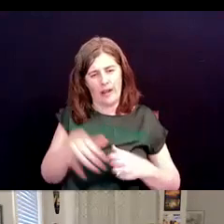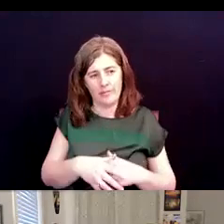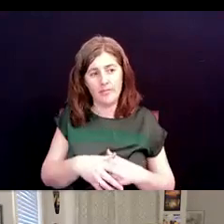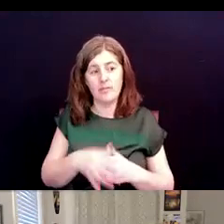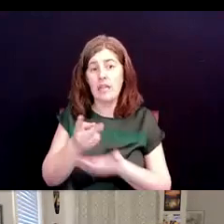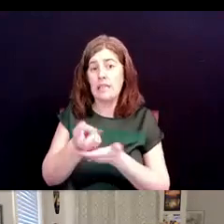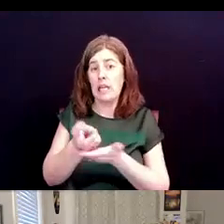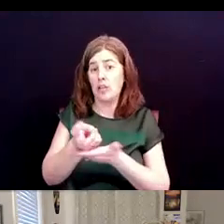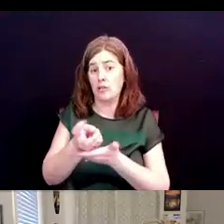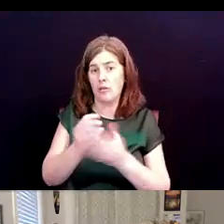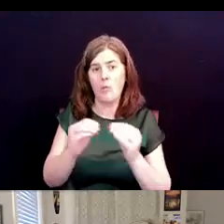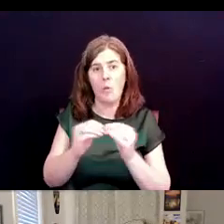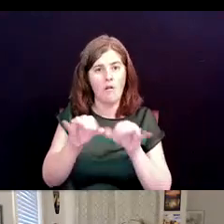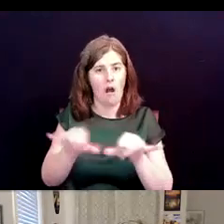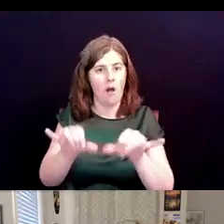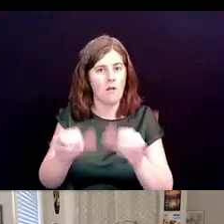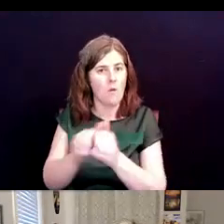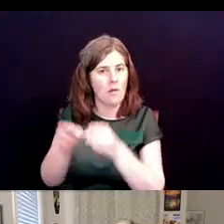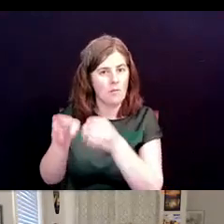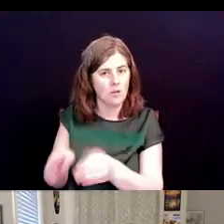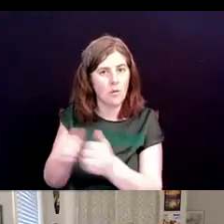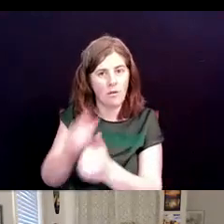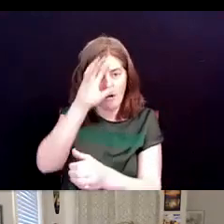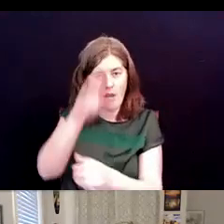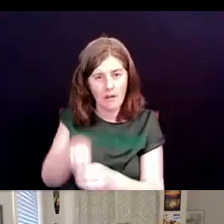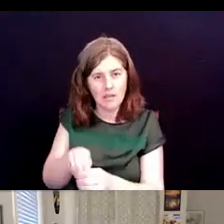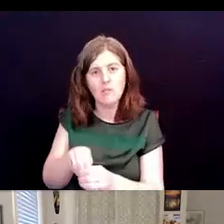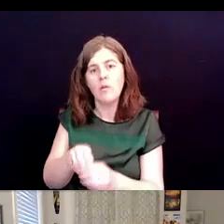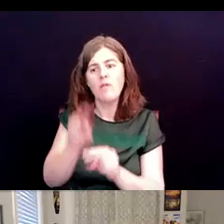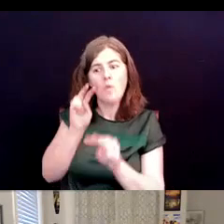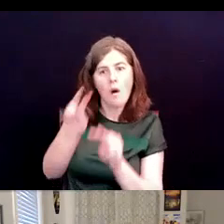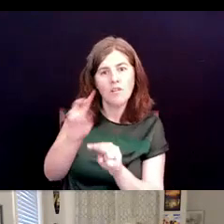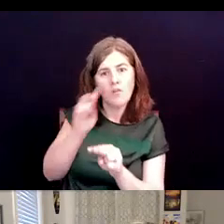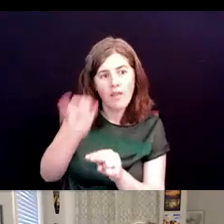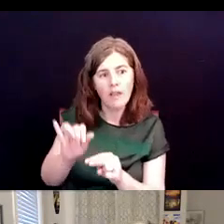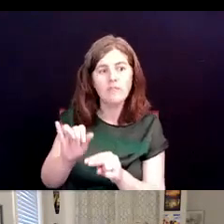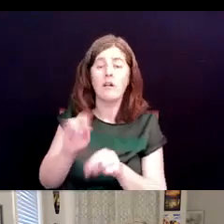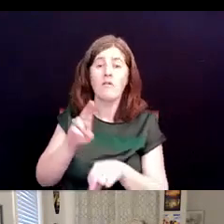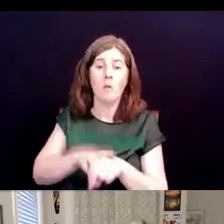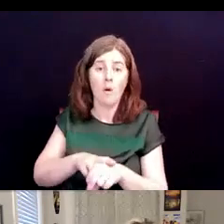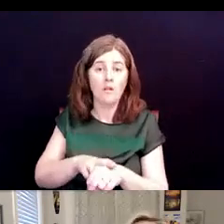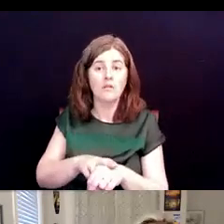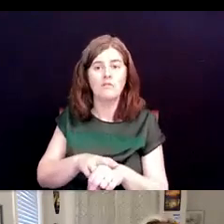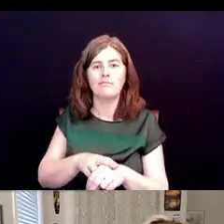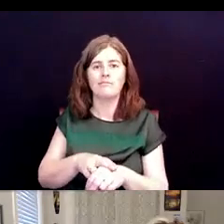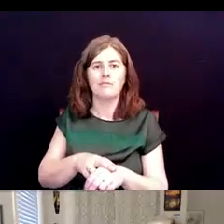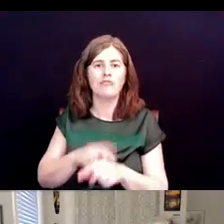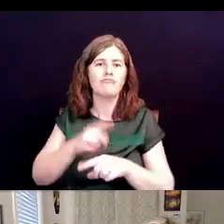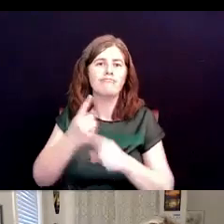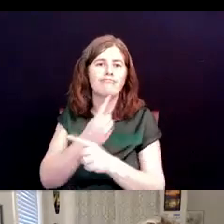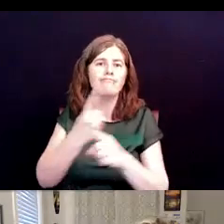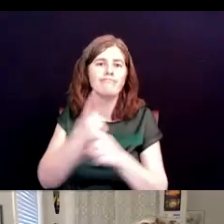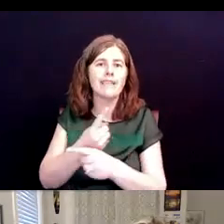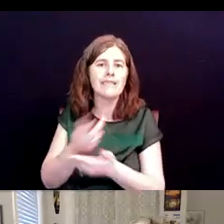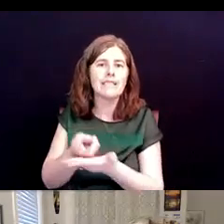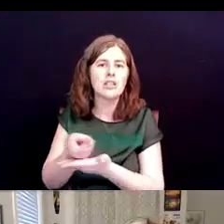more common in individuals on the spectrum, so something for us to all be on the lookout for. Of course, your classic seizures, most people aren't going to miss because